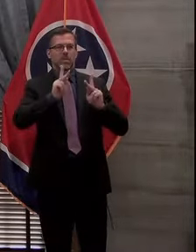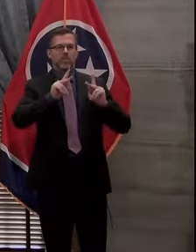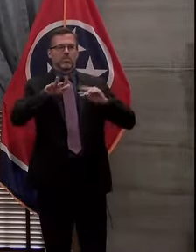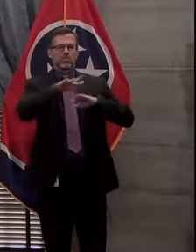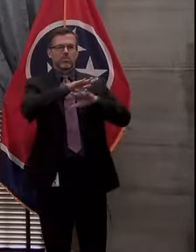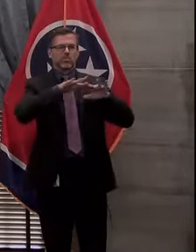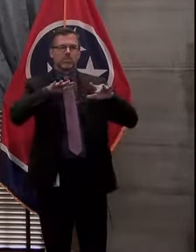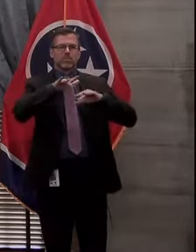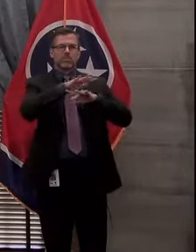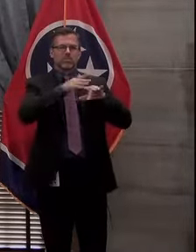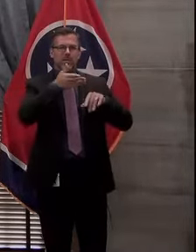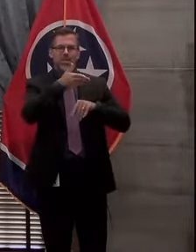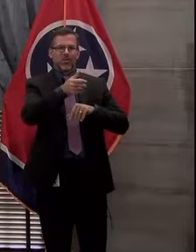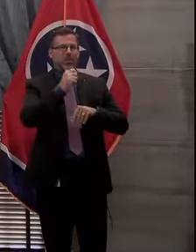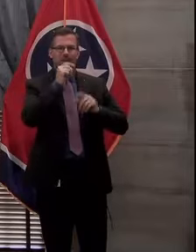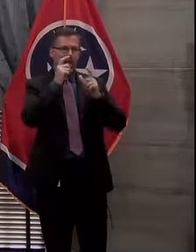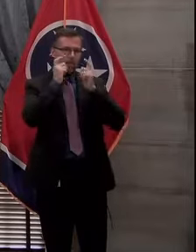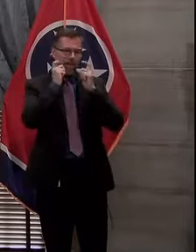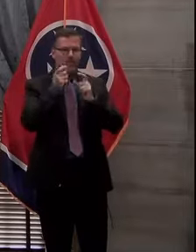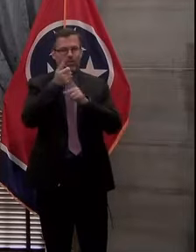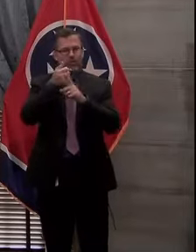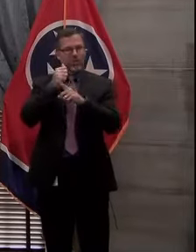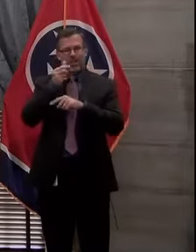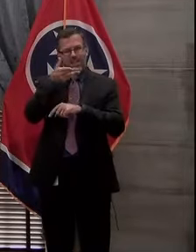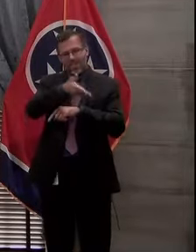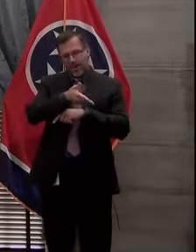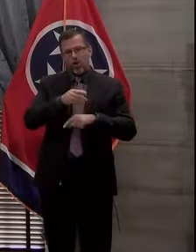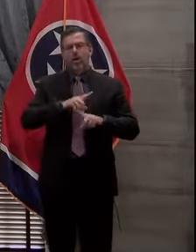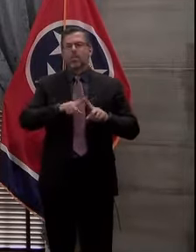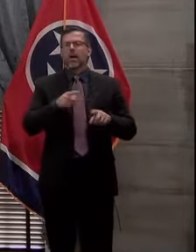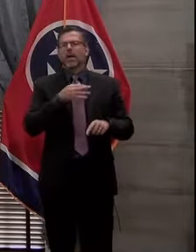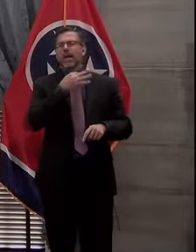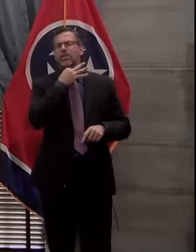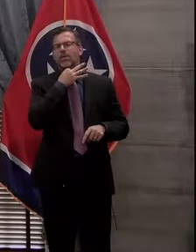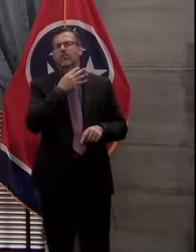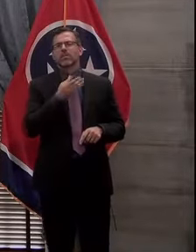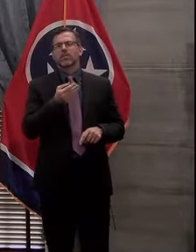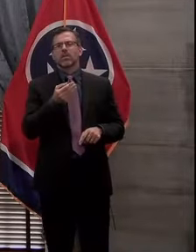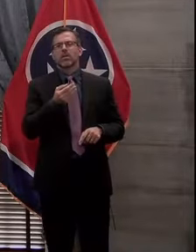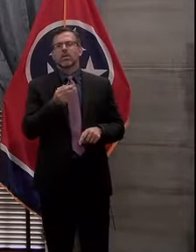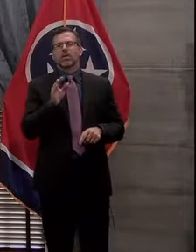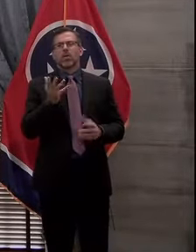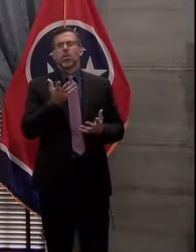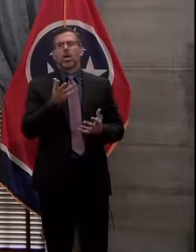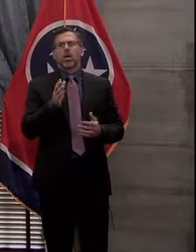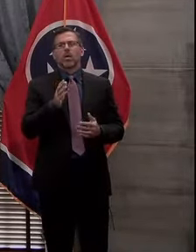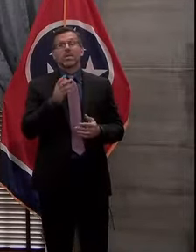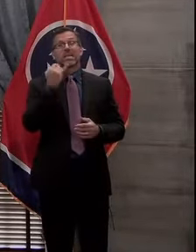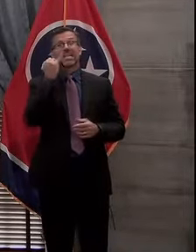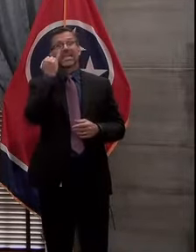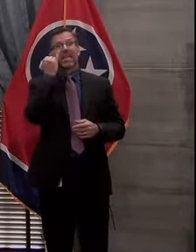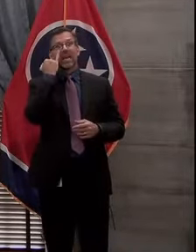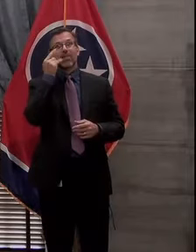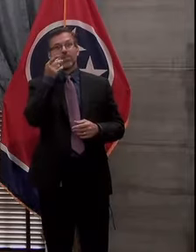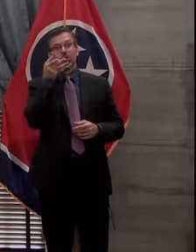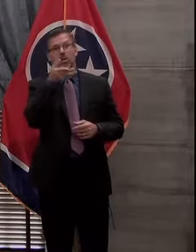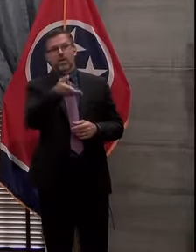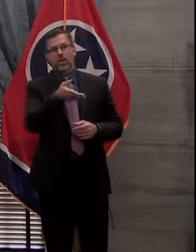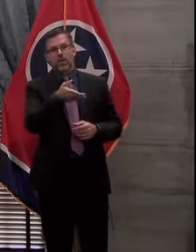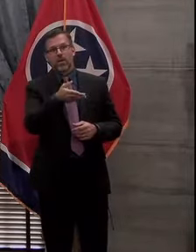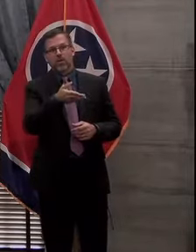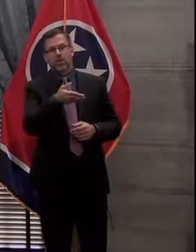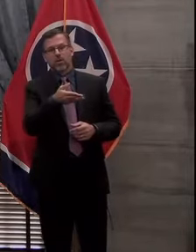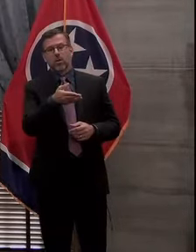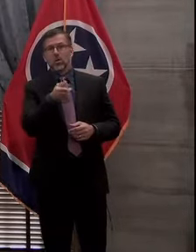weren't wearing masks. You didn't attend, but just kind of curious, what have your criteria been for deciding whether to go